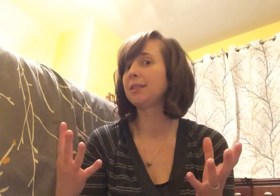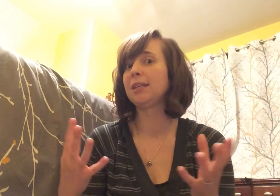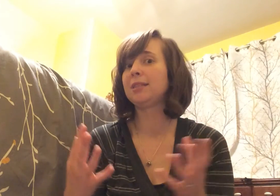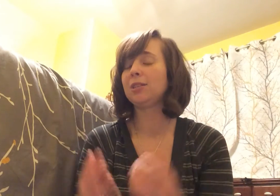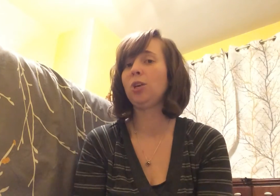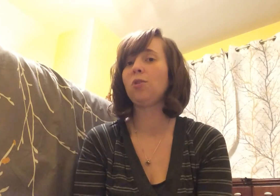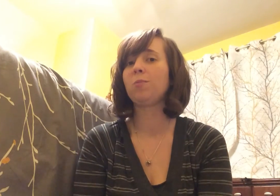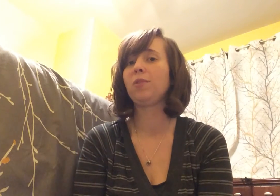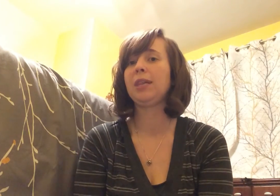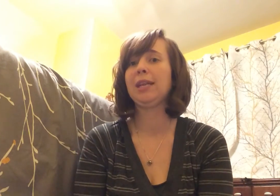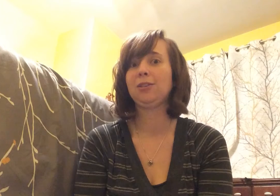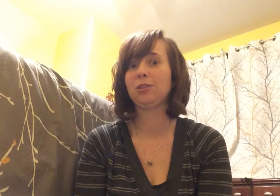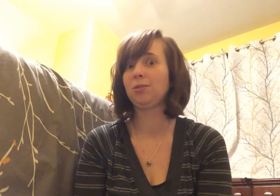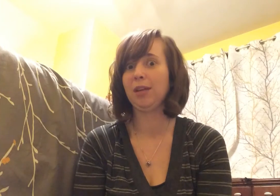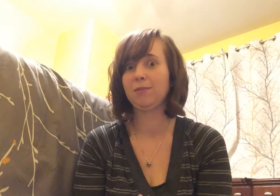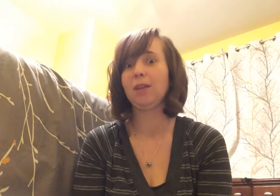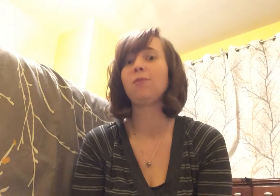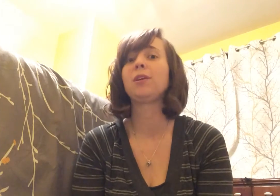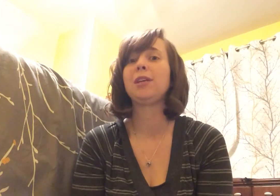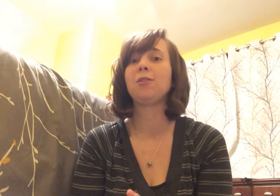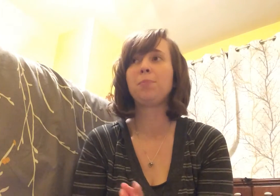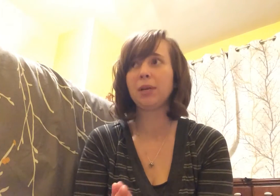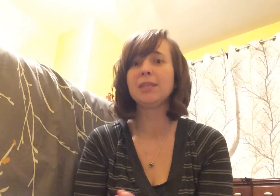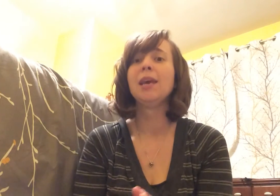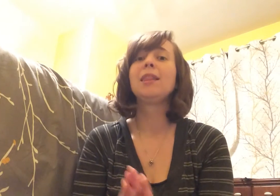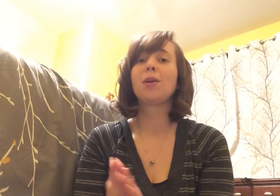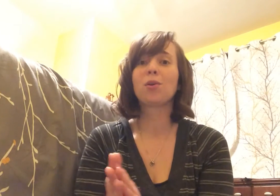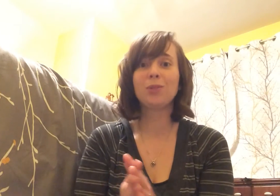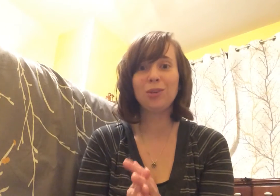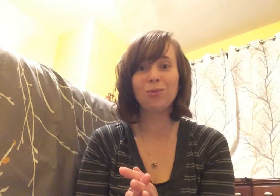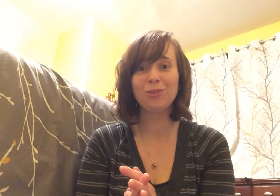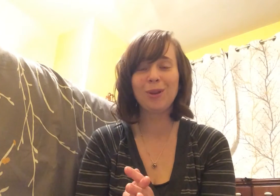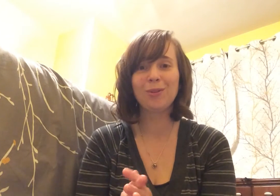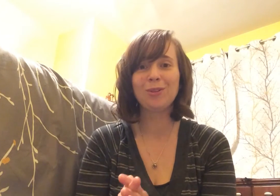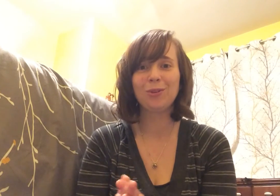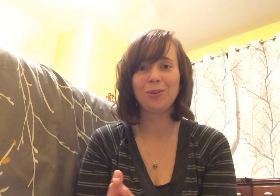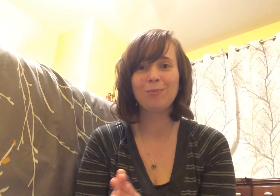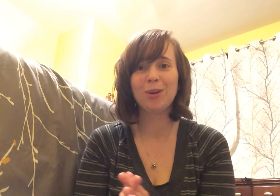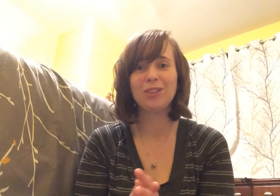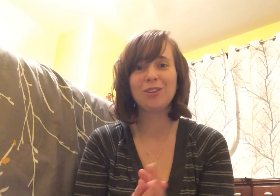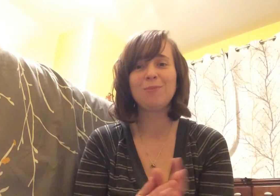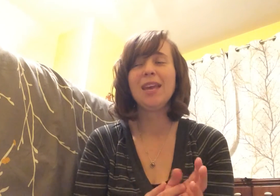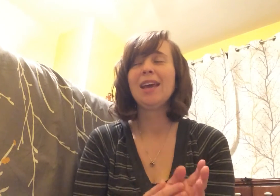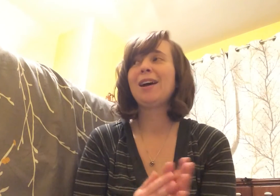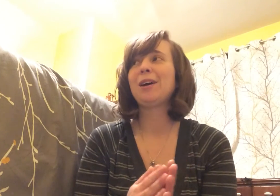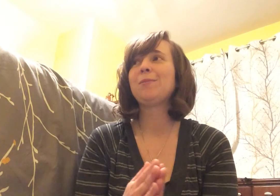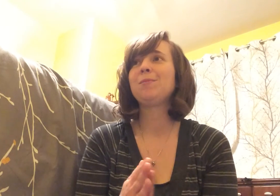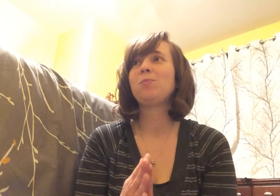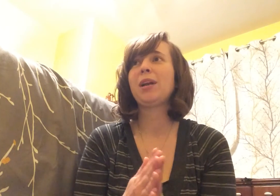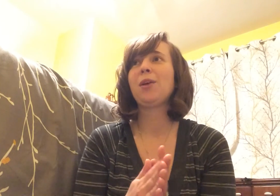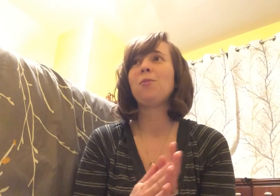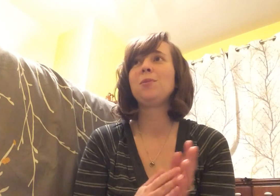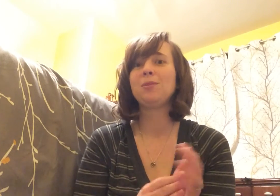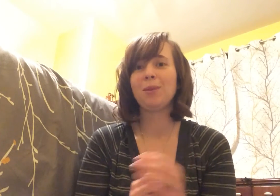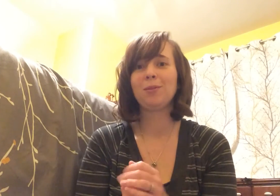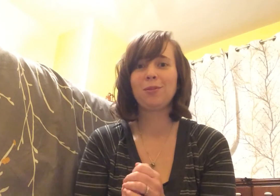signs that she incorporated that I just don't have time for in here. But they were really cool to be able to learn about them. But I hope you can be able to learn